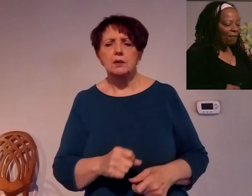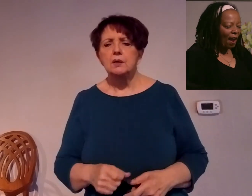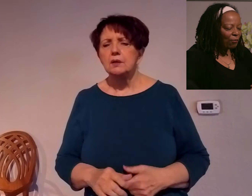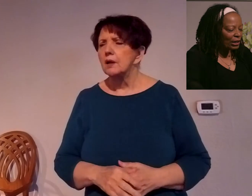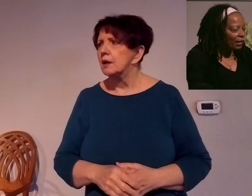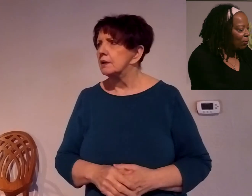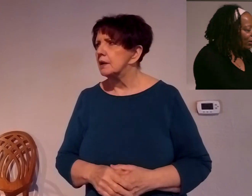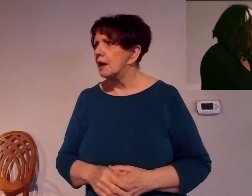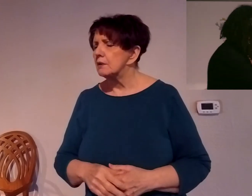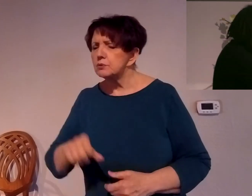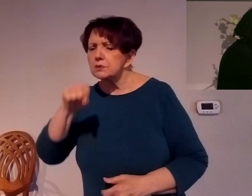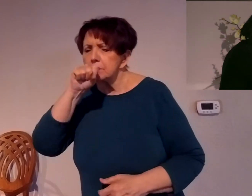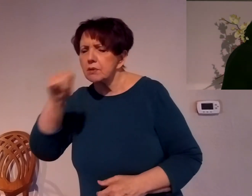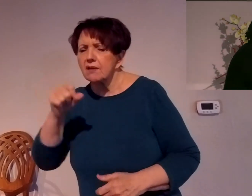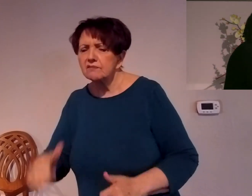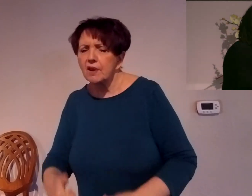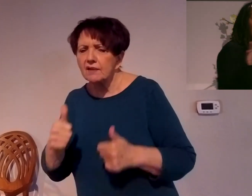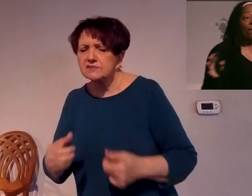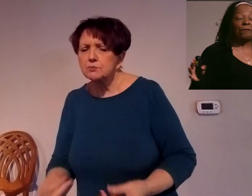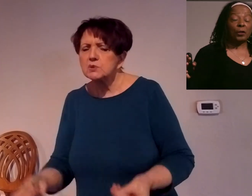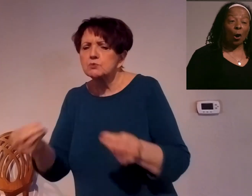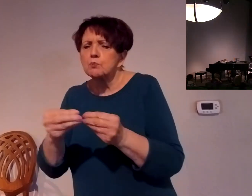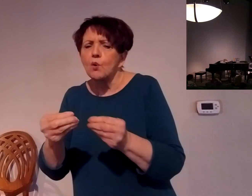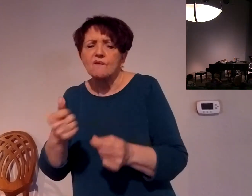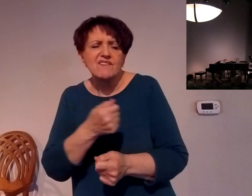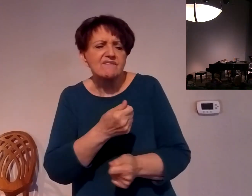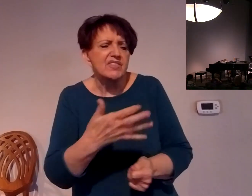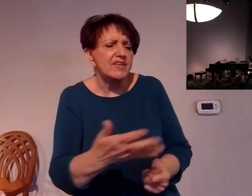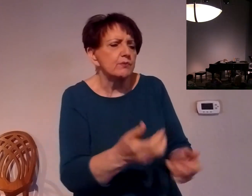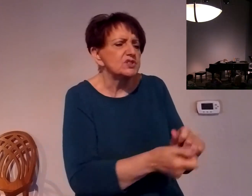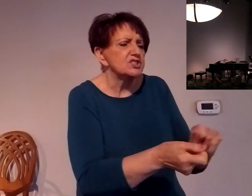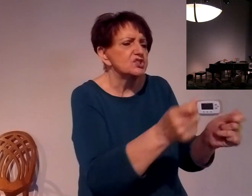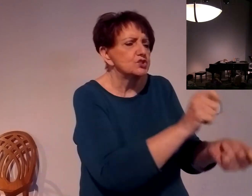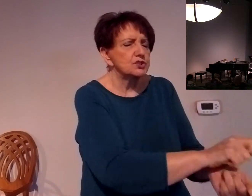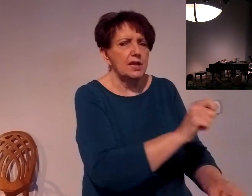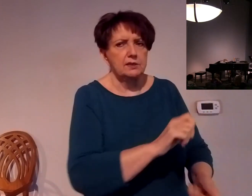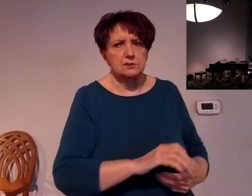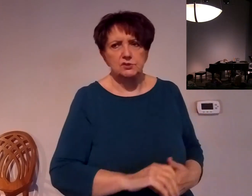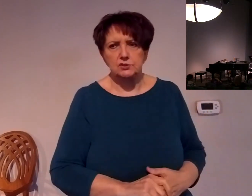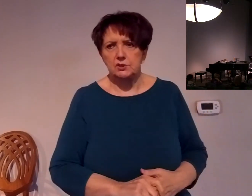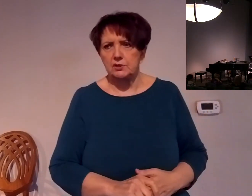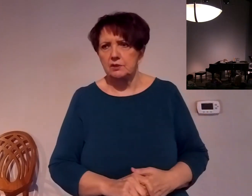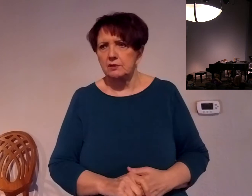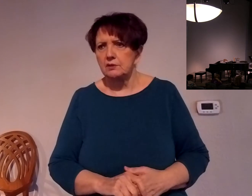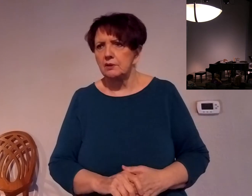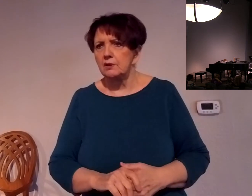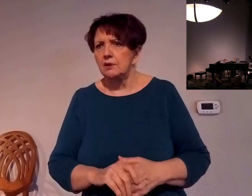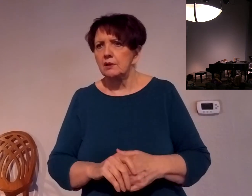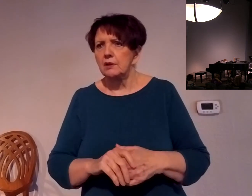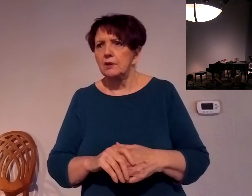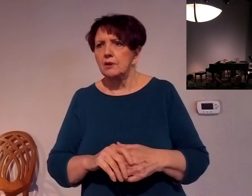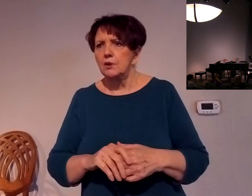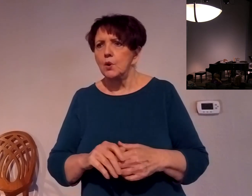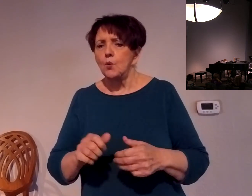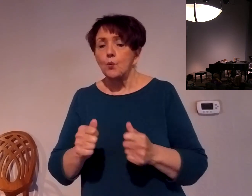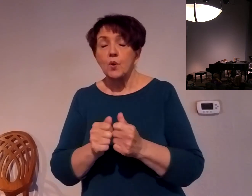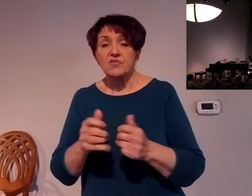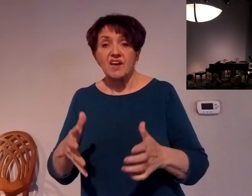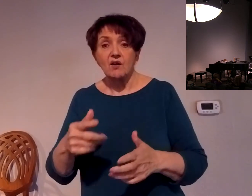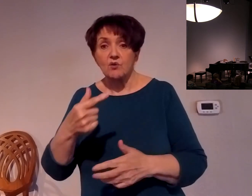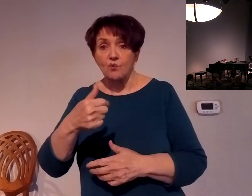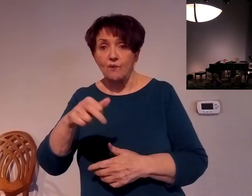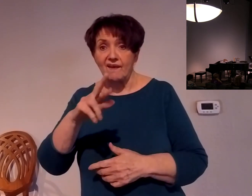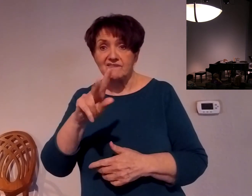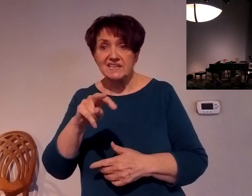more if everything would just change. You know, floating in space without gravity might be